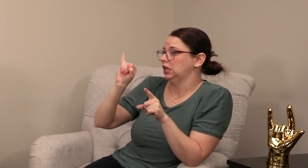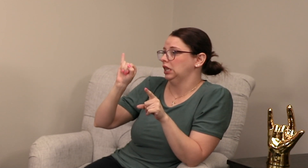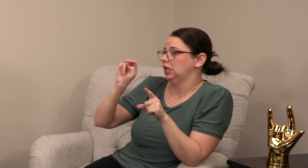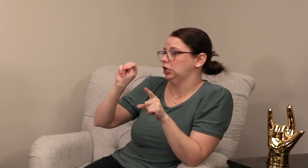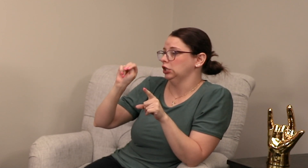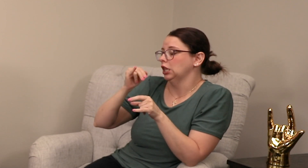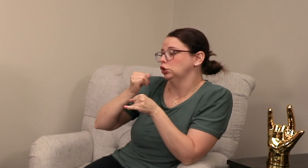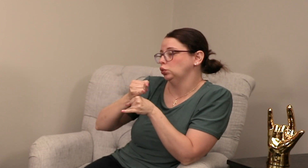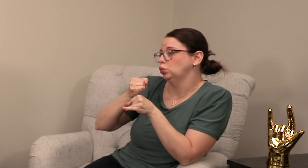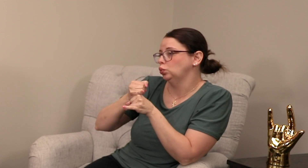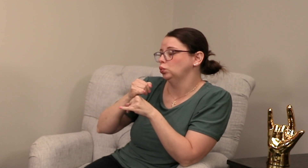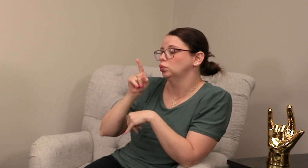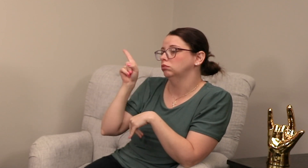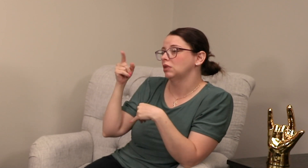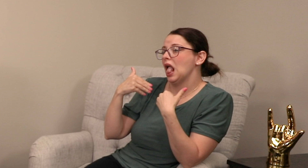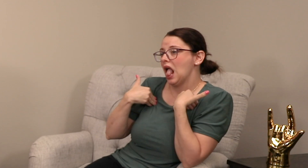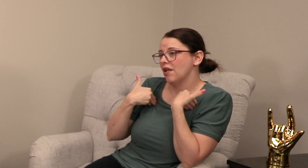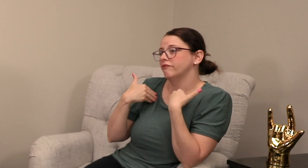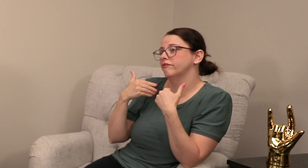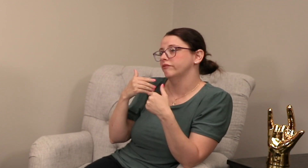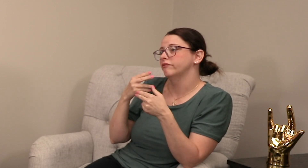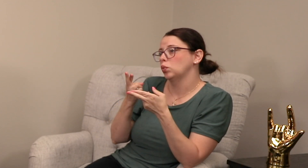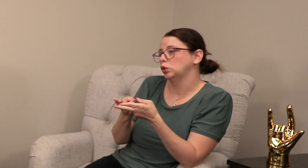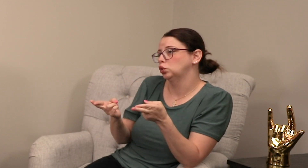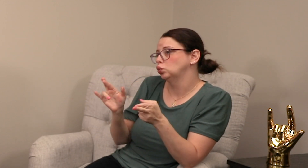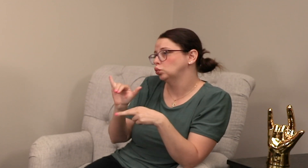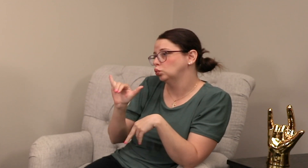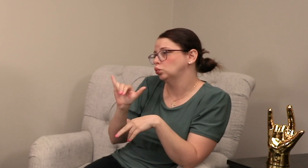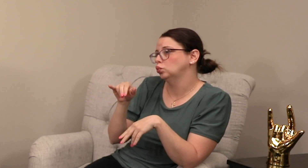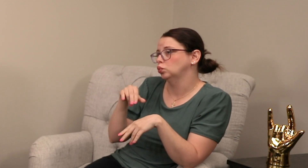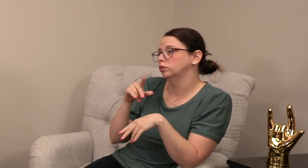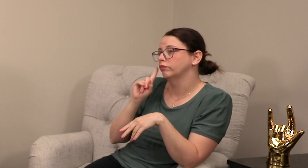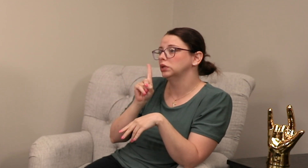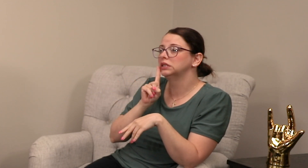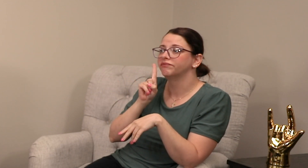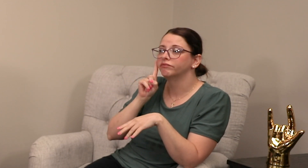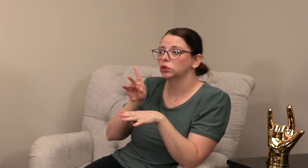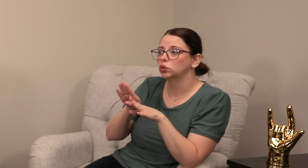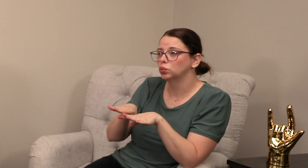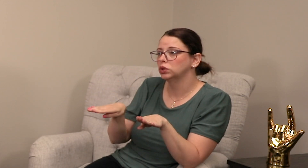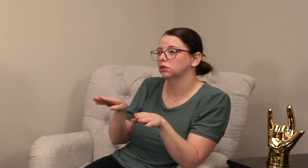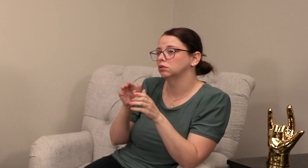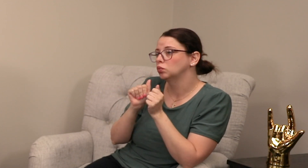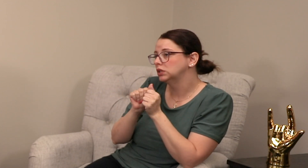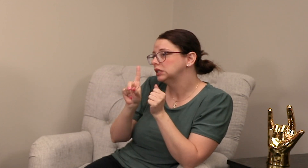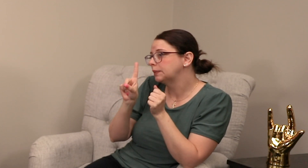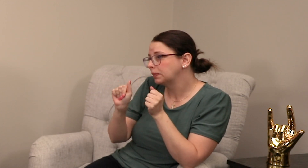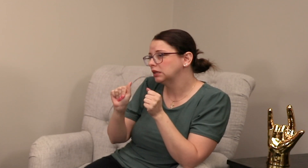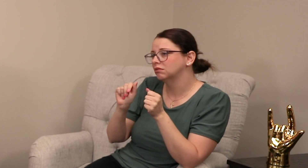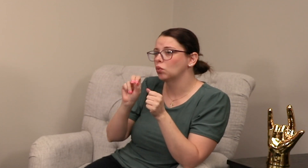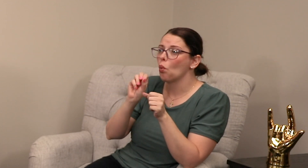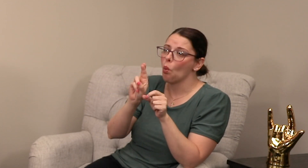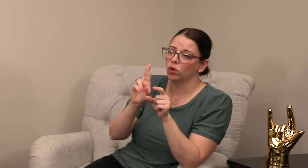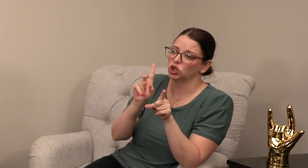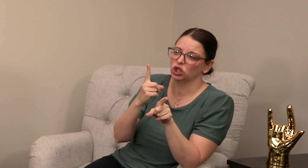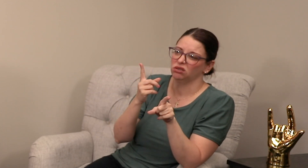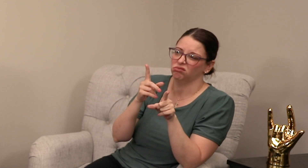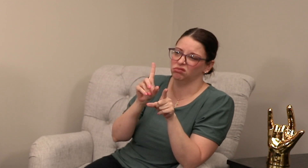The Holly Institute, they also have resources that are available for deaf student or deaf children